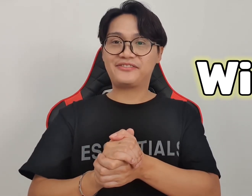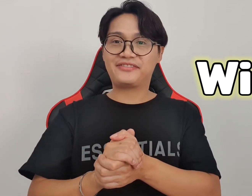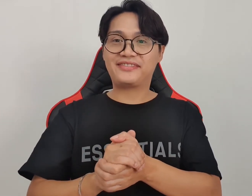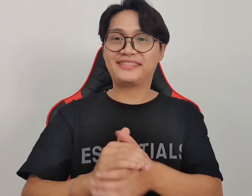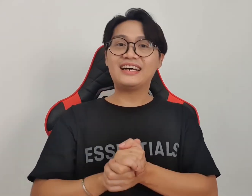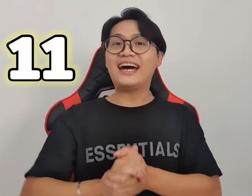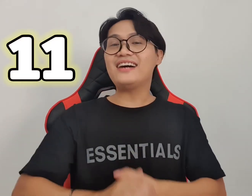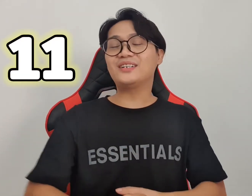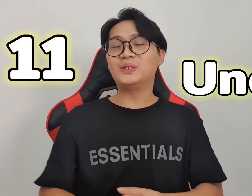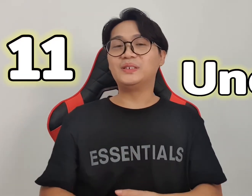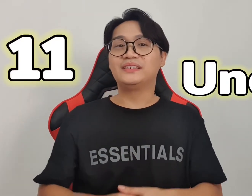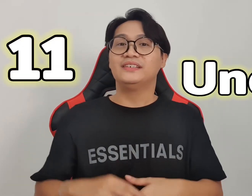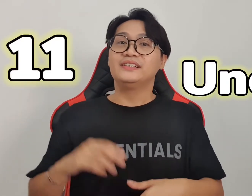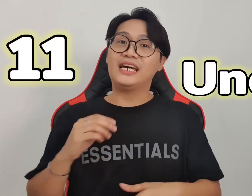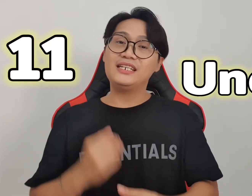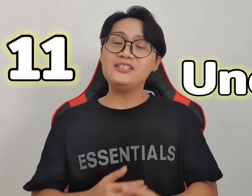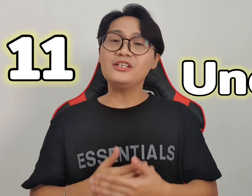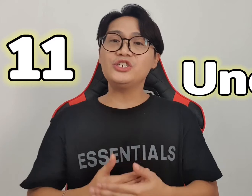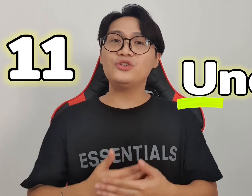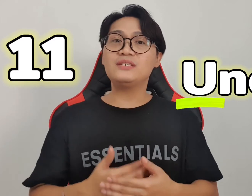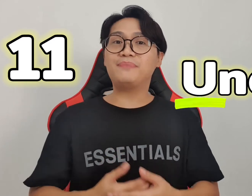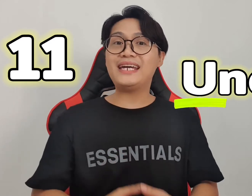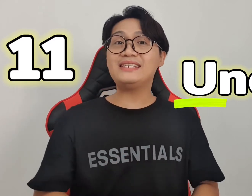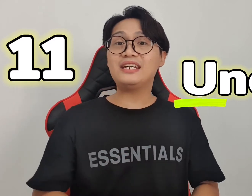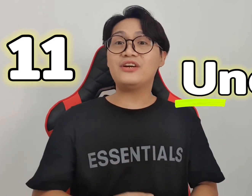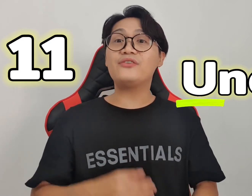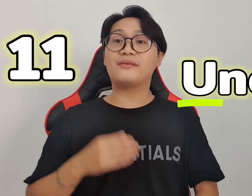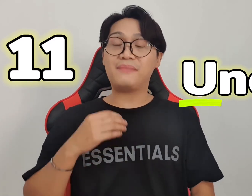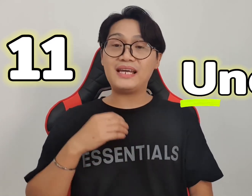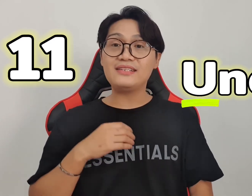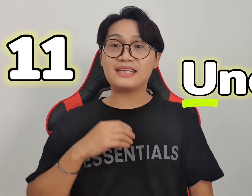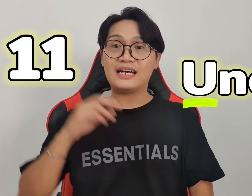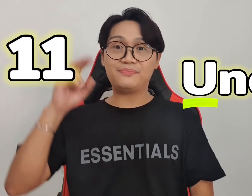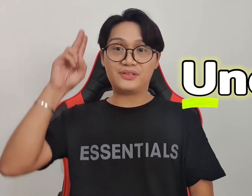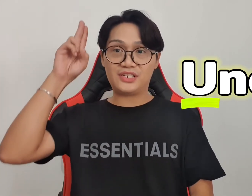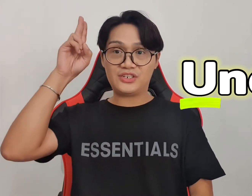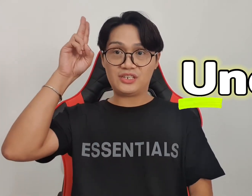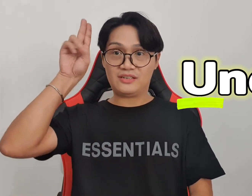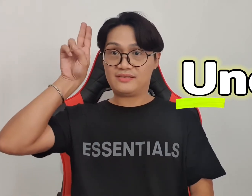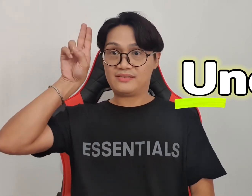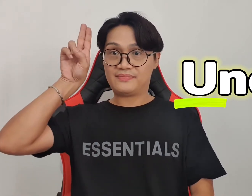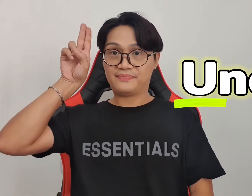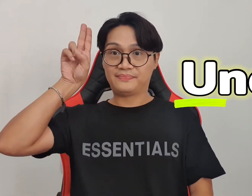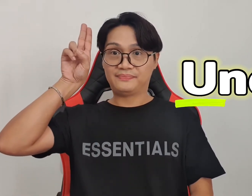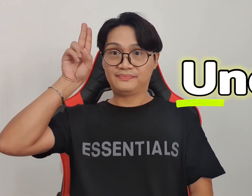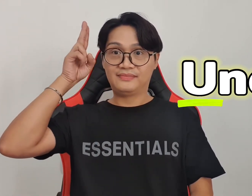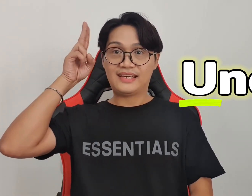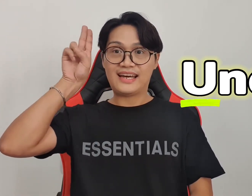Wife. Uncle. The initial U is placed near the male sign position.